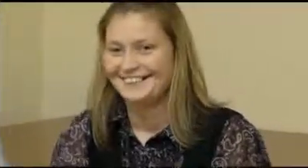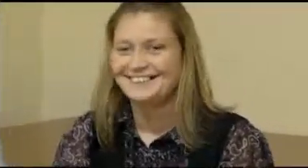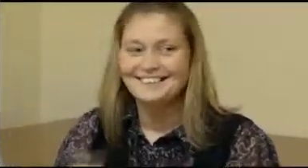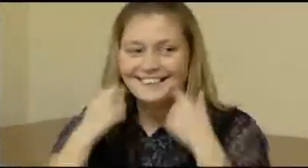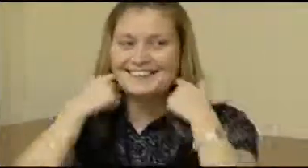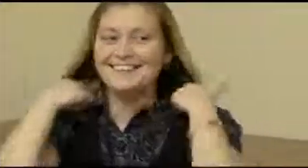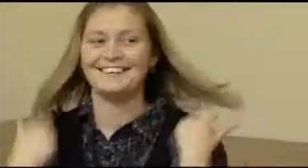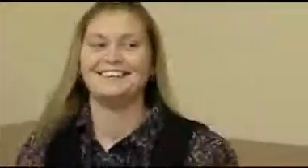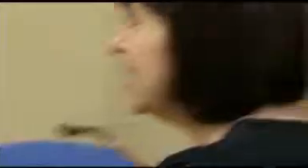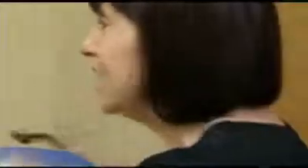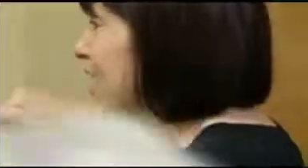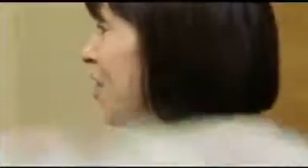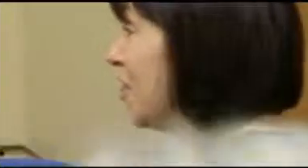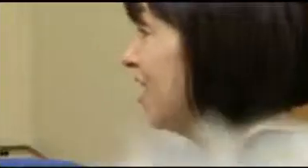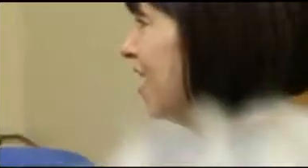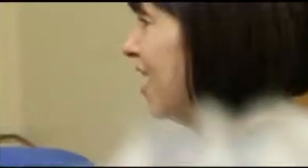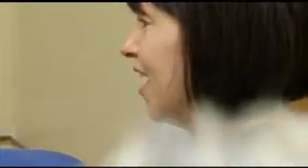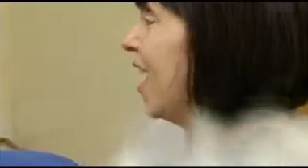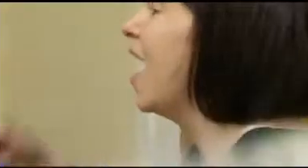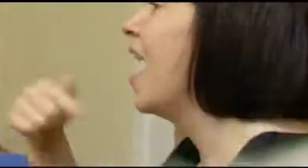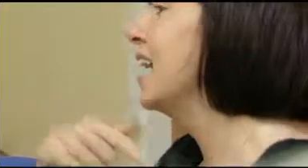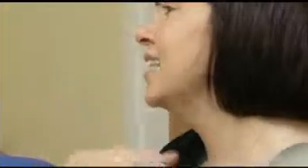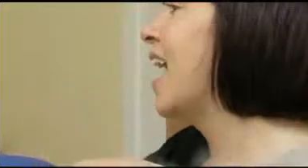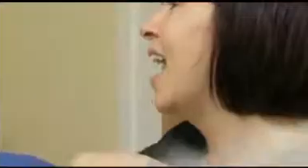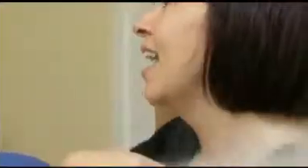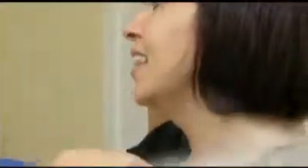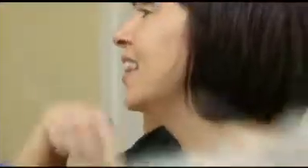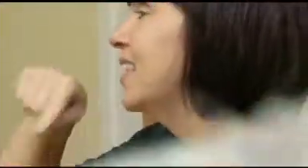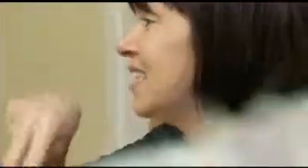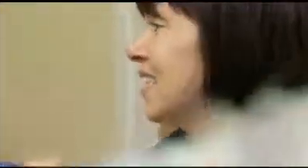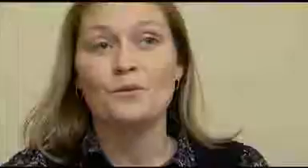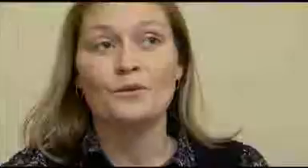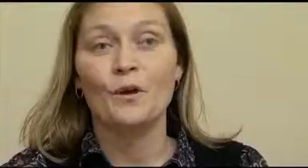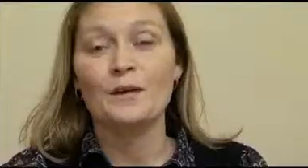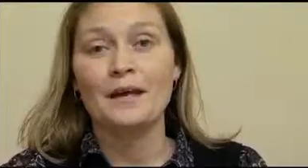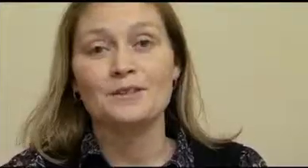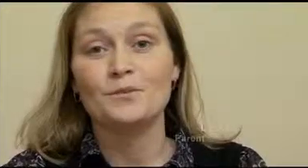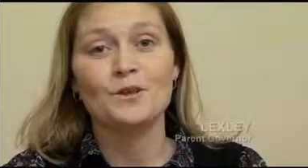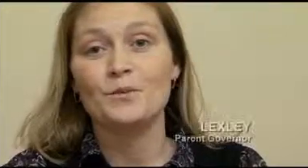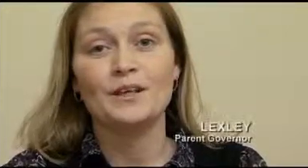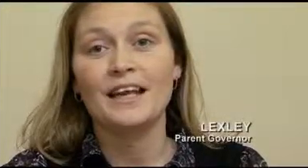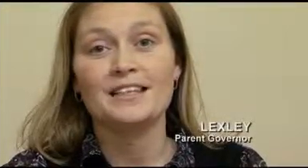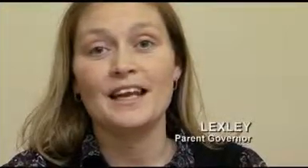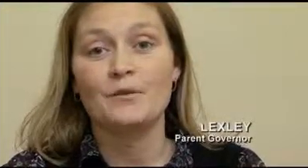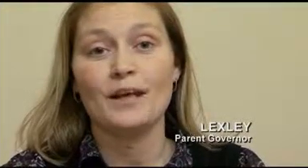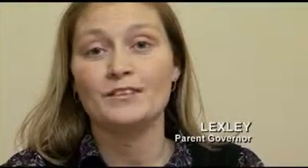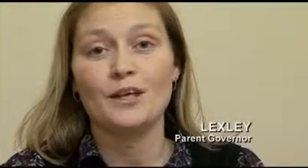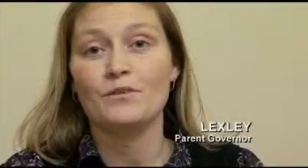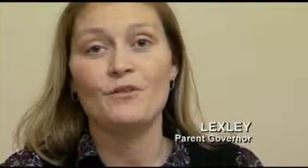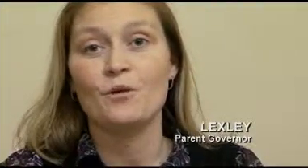Jane goes above and beyond what she's paid to do. We do have a lot of tantrums at the moment, but not being able to communicate in any way, shape or form